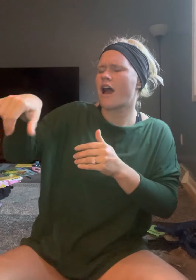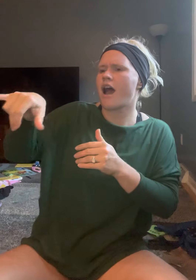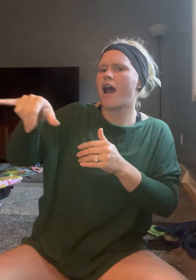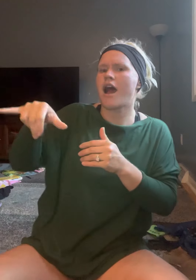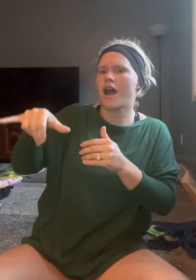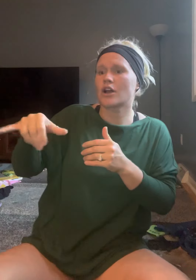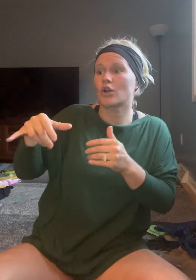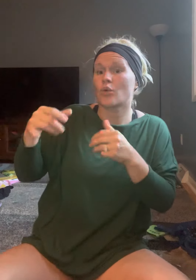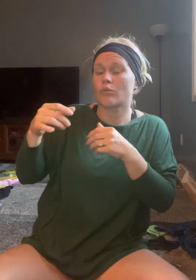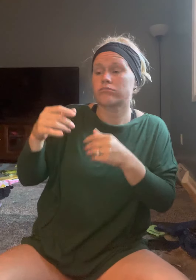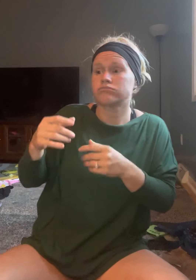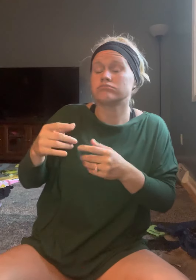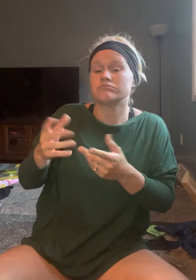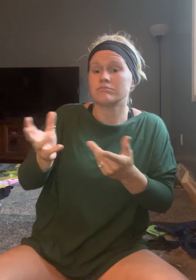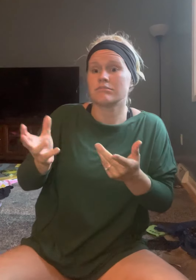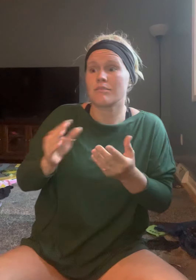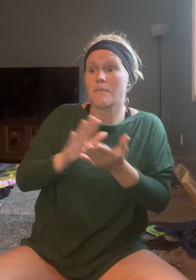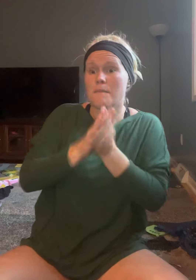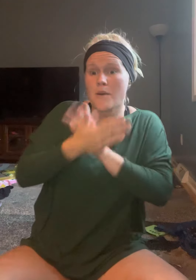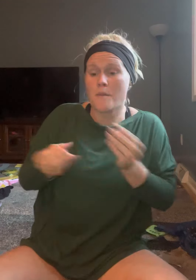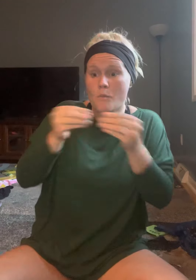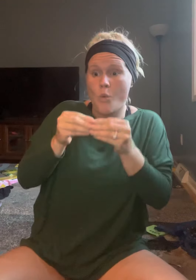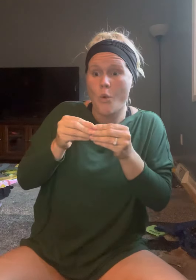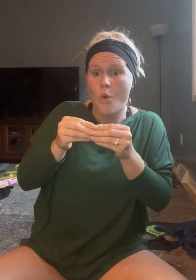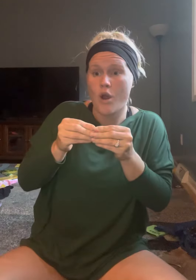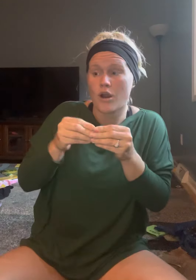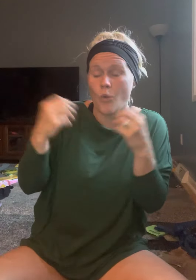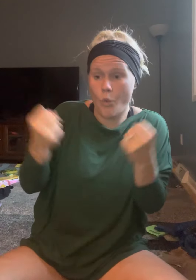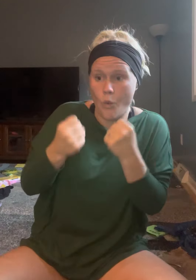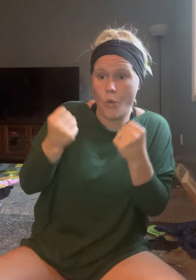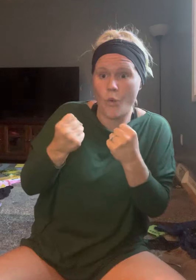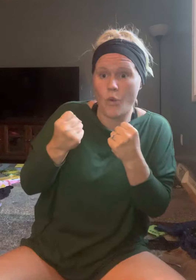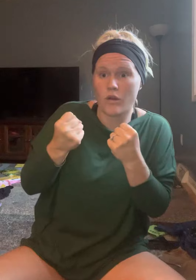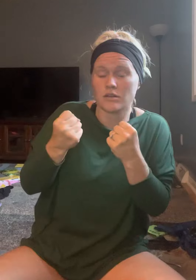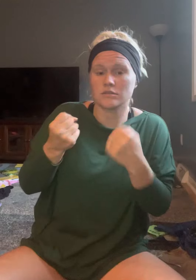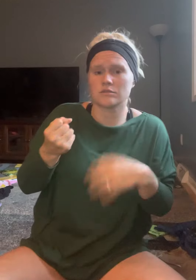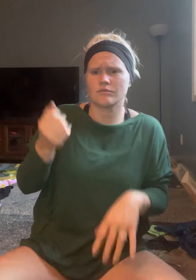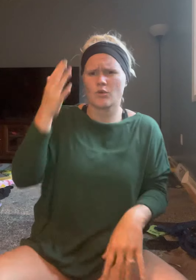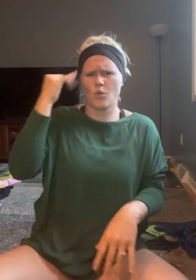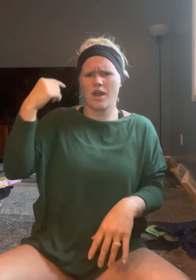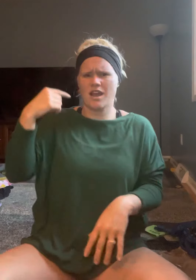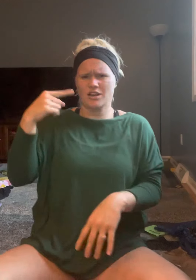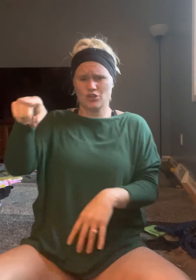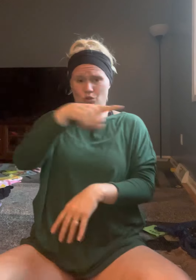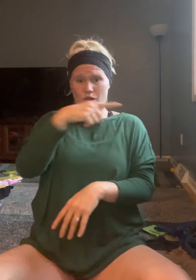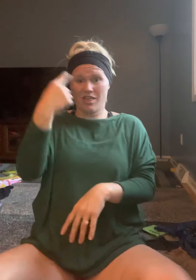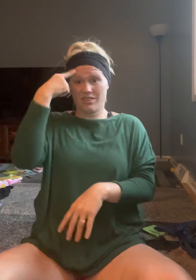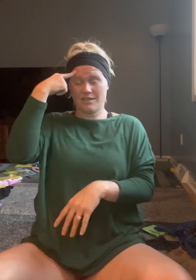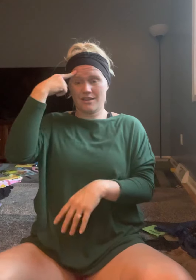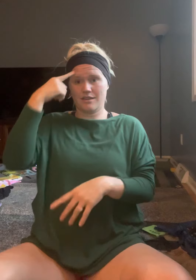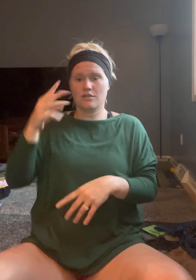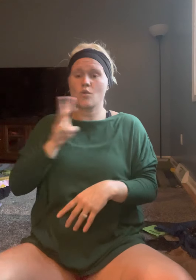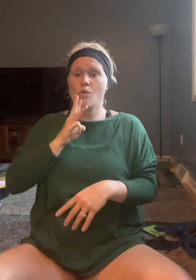into solid. Why do you think that the water vapor in the air is collecting on the outside of this Pepsi can?